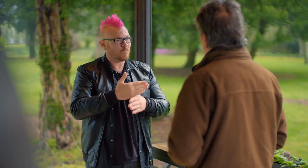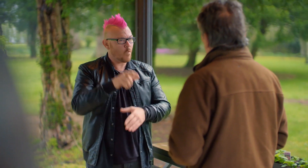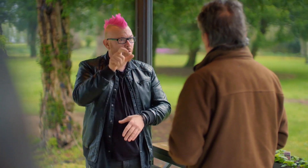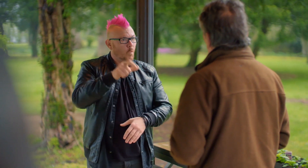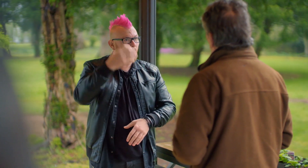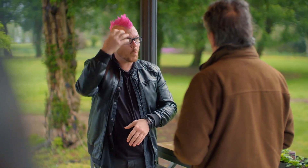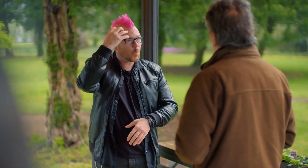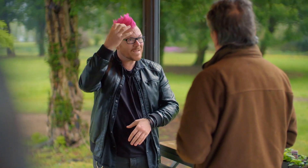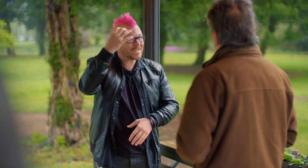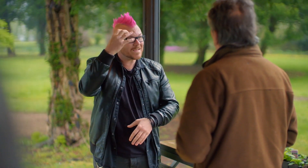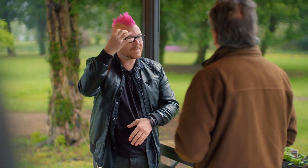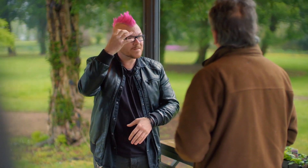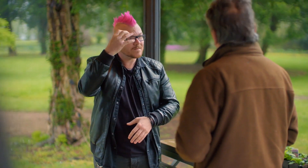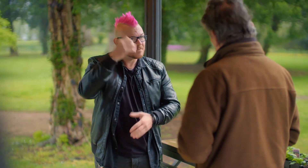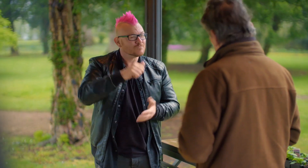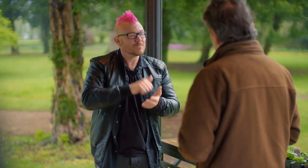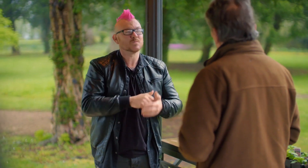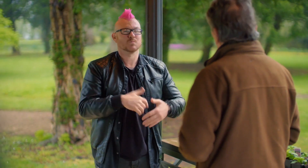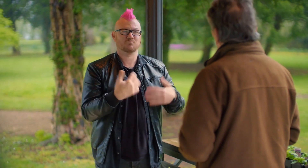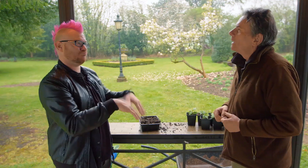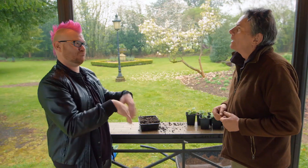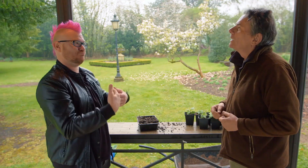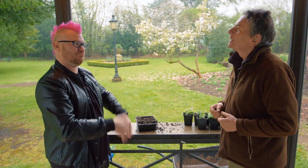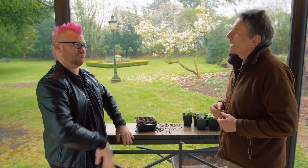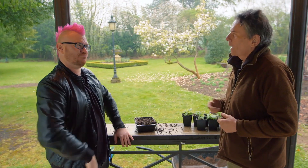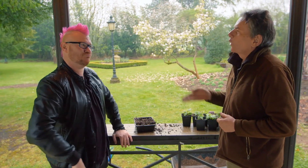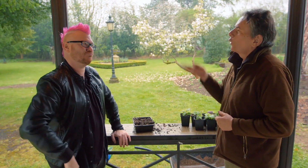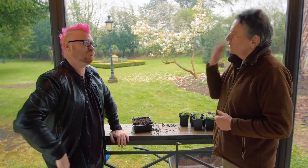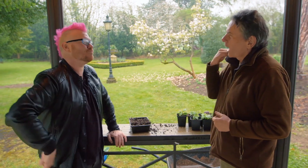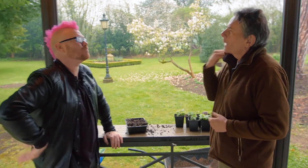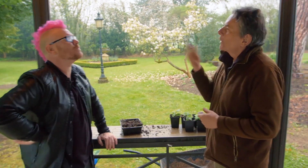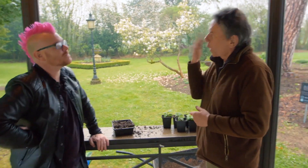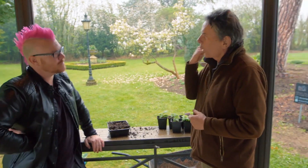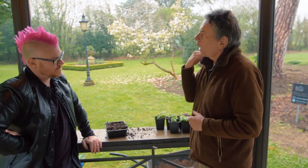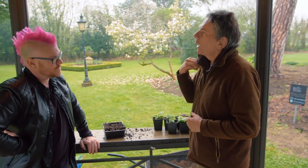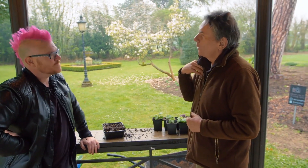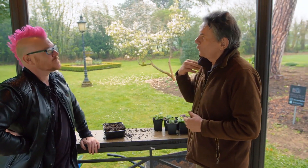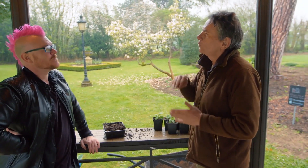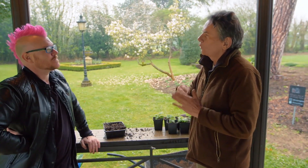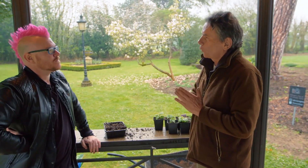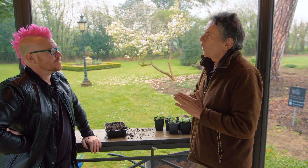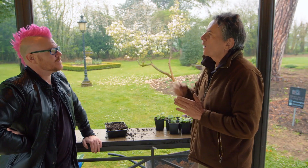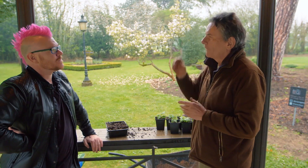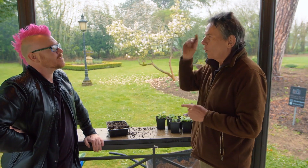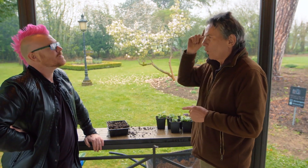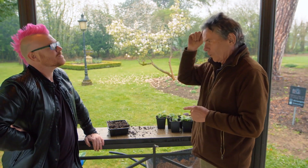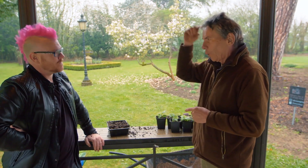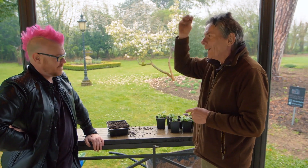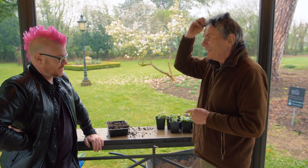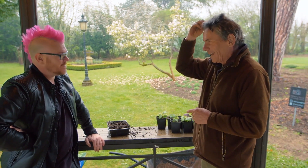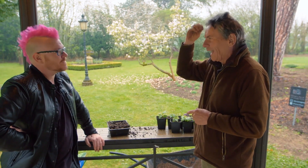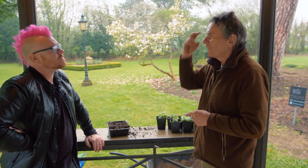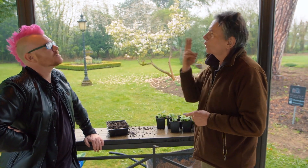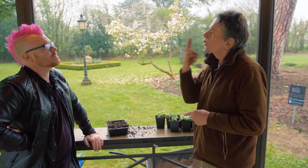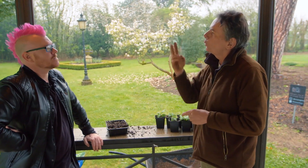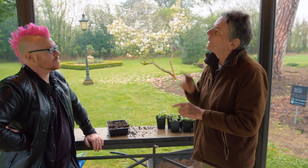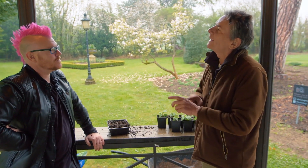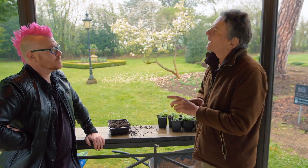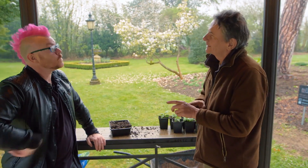you worked for the Queen, is that right? Yeah, a long time ago, I used to work for the Queen, for 2 years.